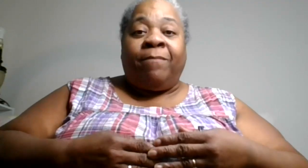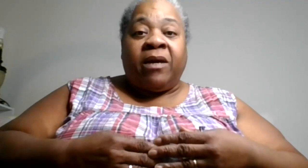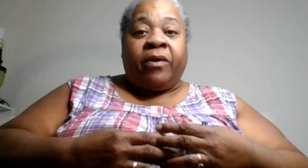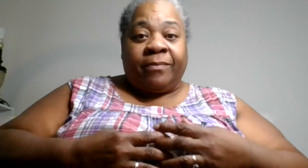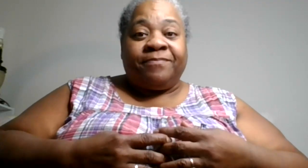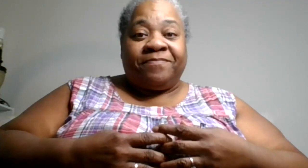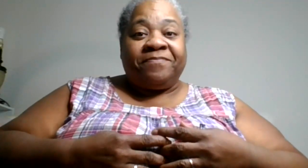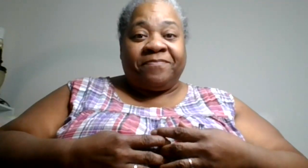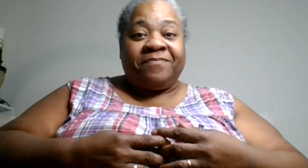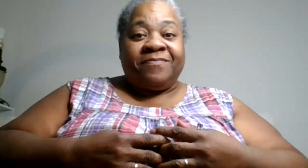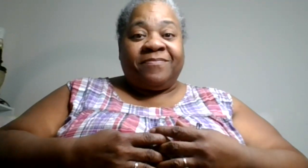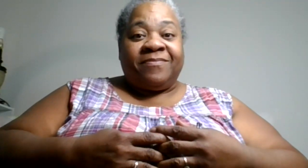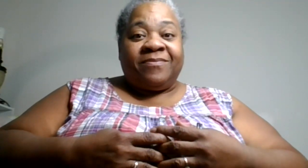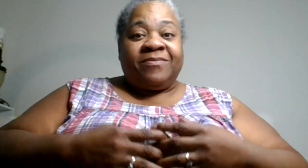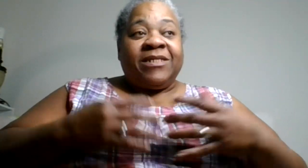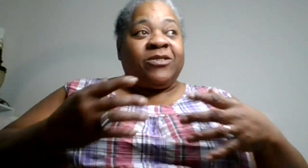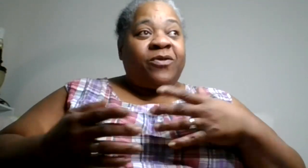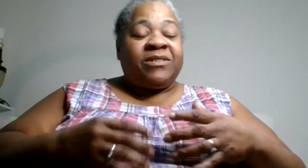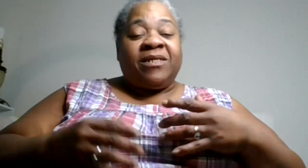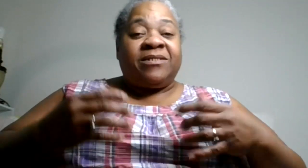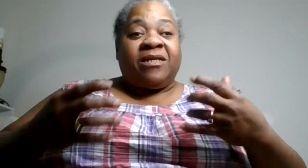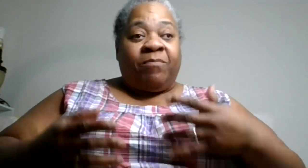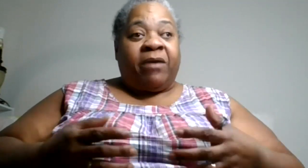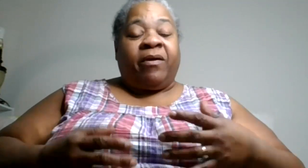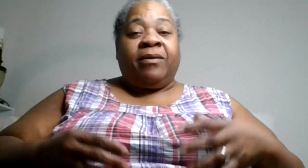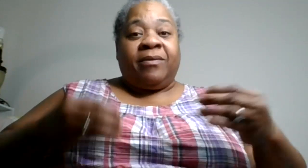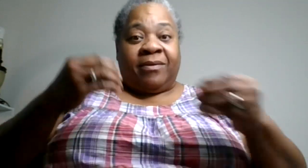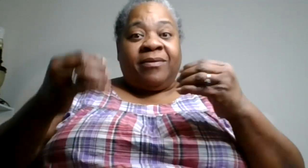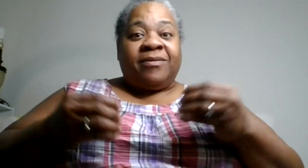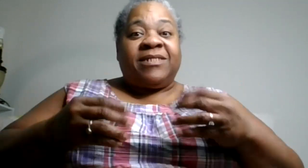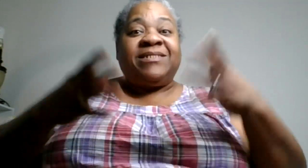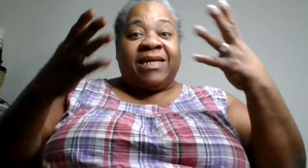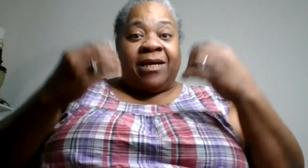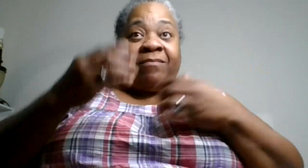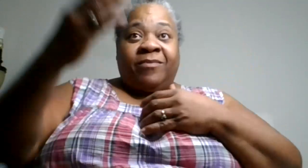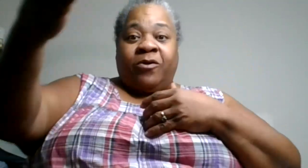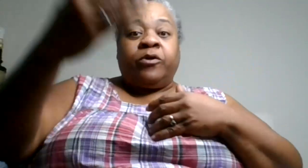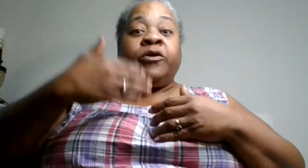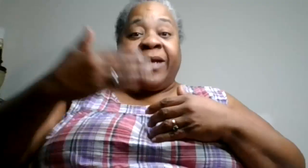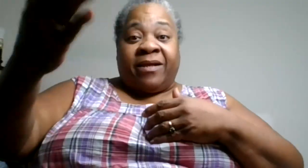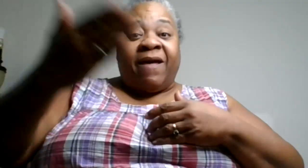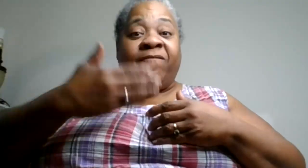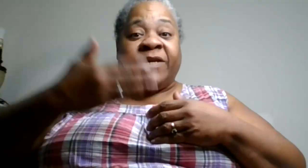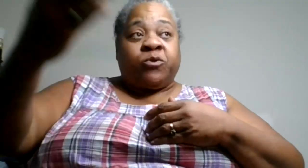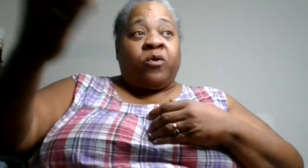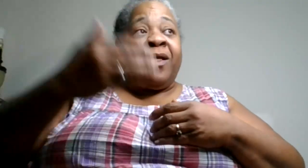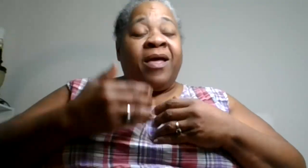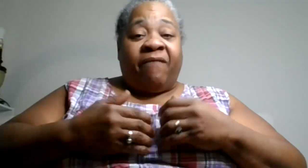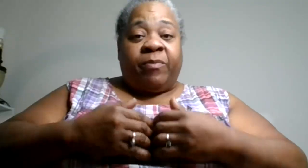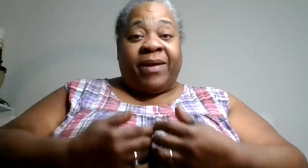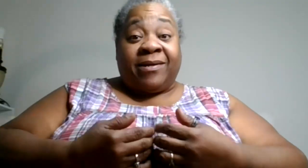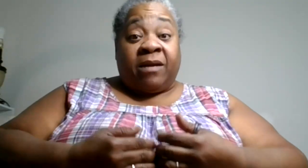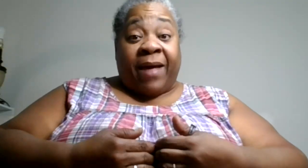mirror. Do those things in a mirror to see you're getting that visual of it being done back to